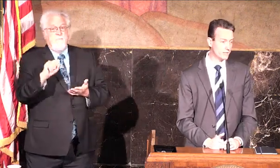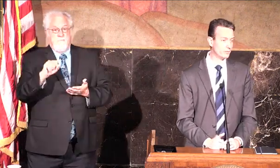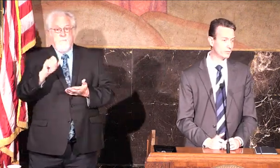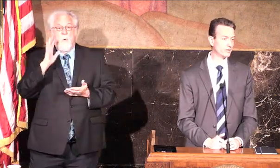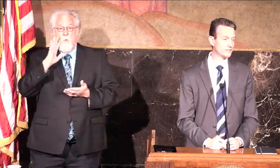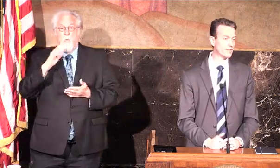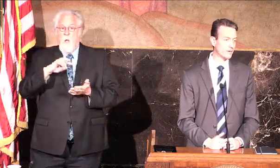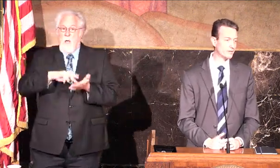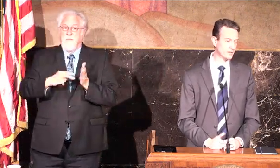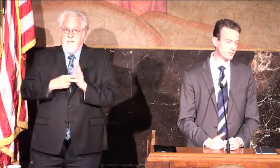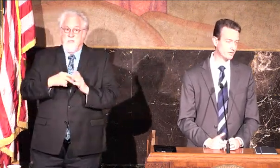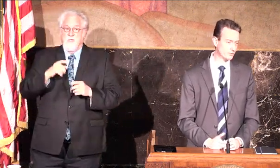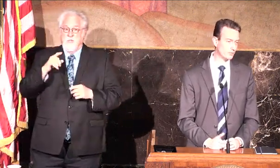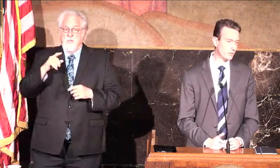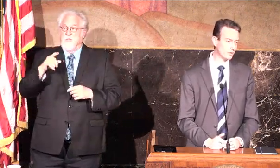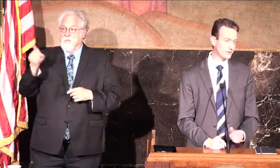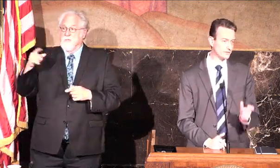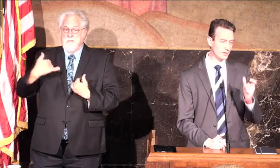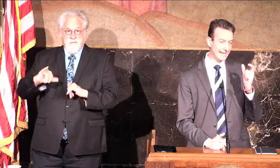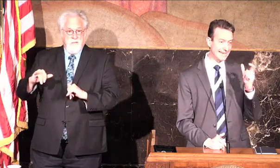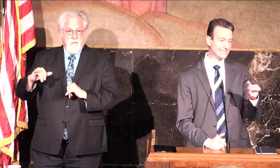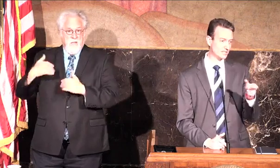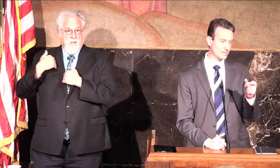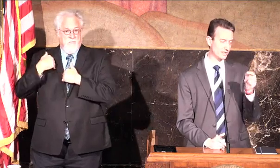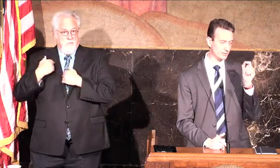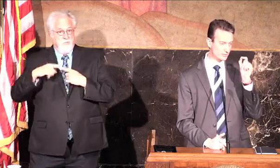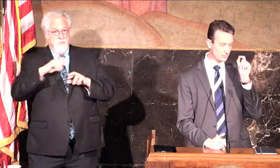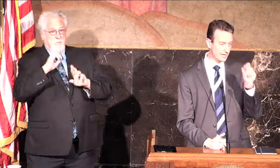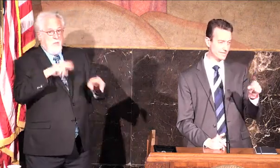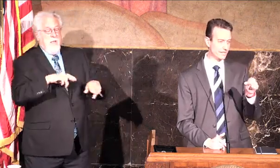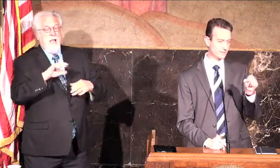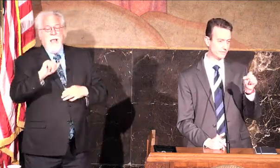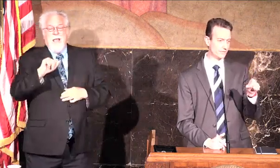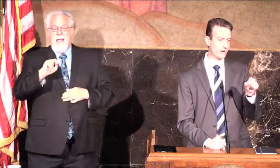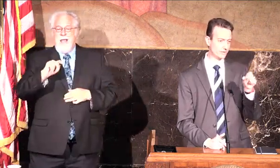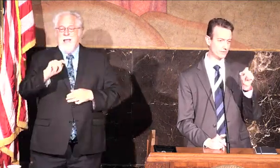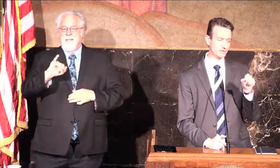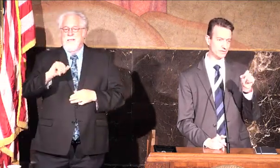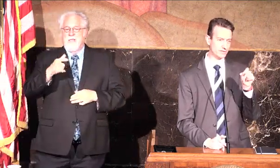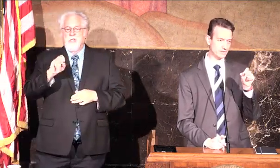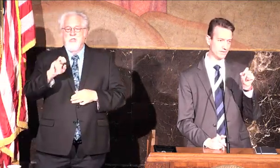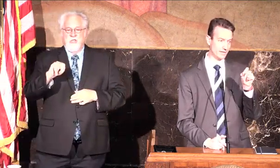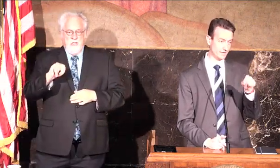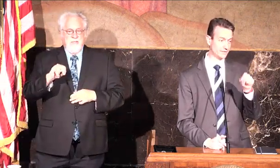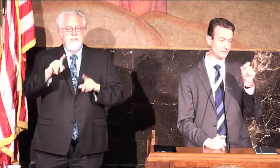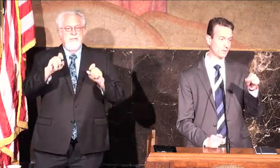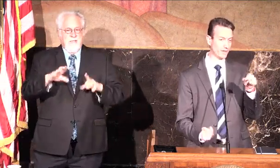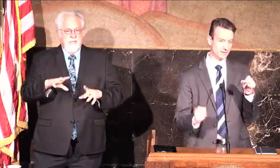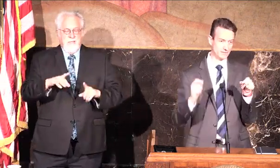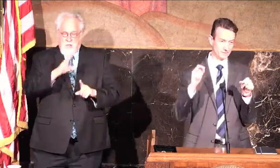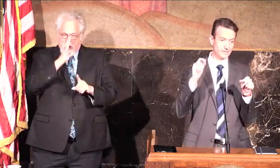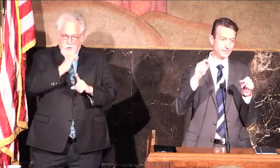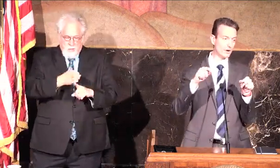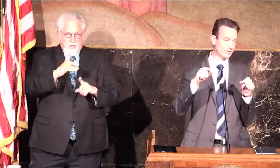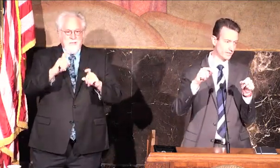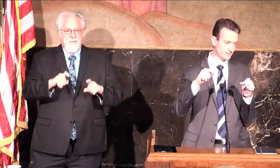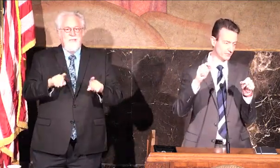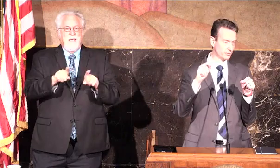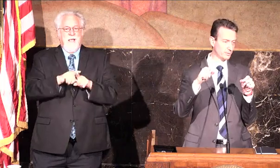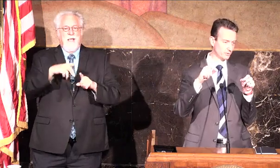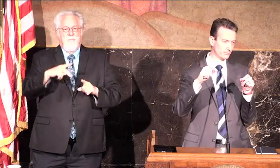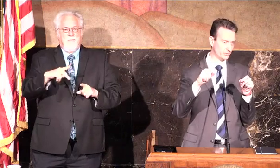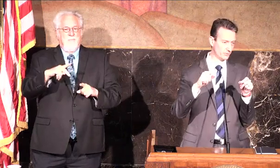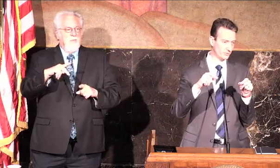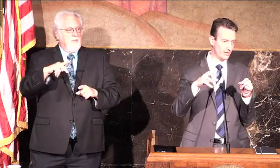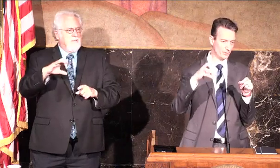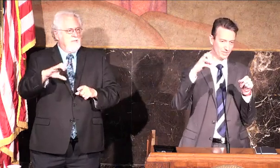would be. They would be under the same obligation to report. These are antigen tests, so they're direct tests of the virus, just in a similar way to the PCR test that